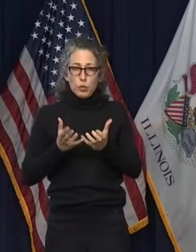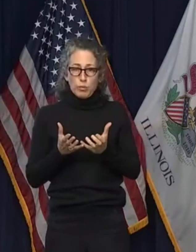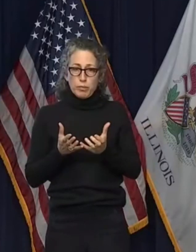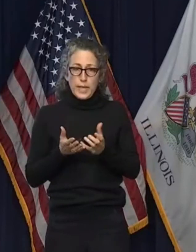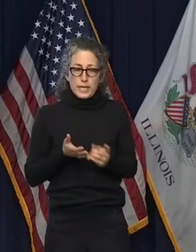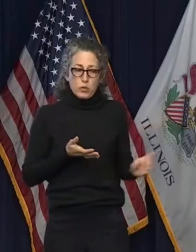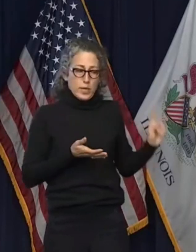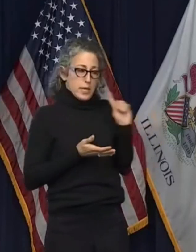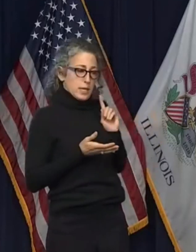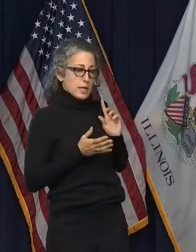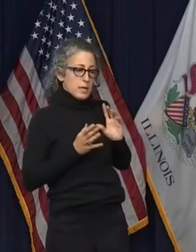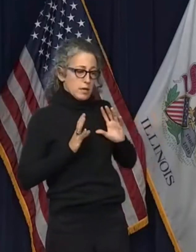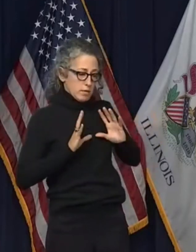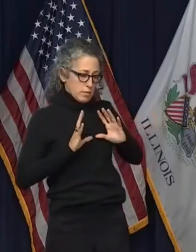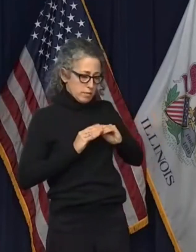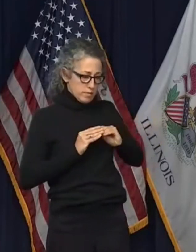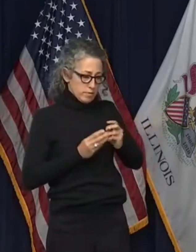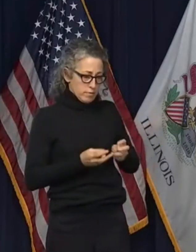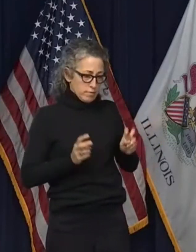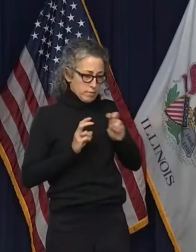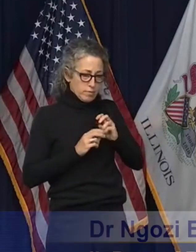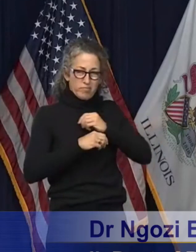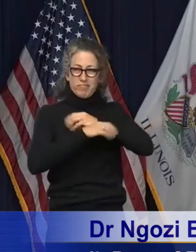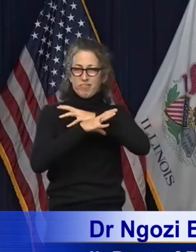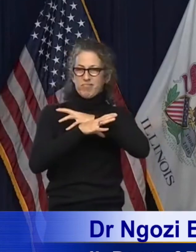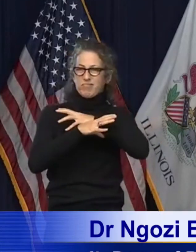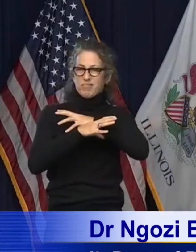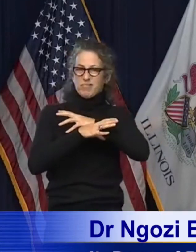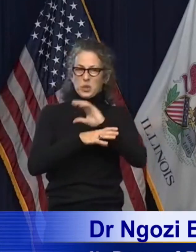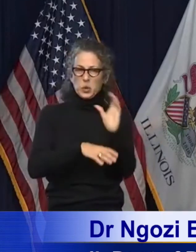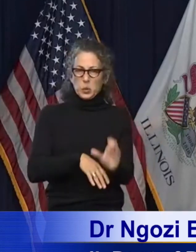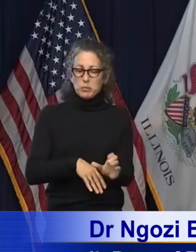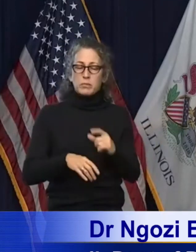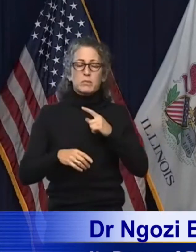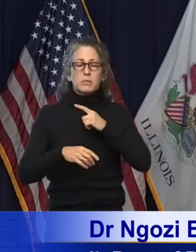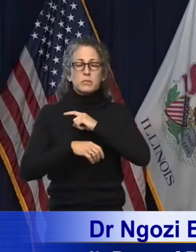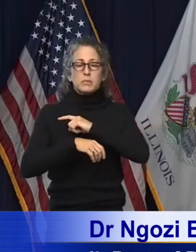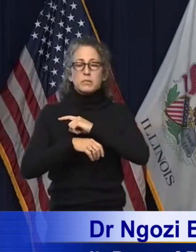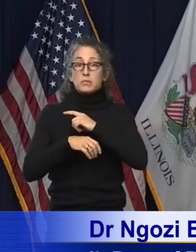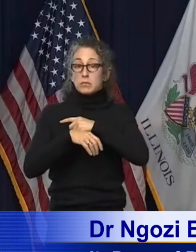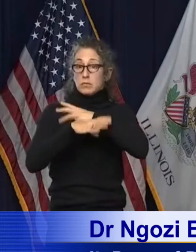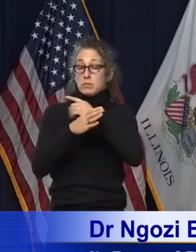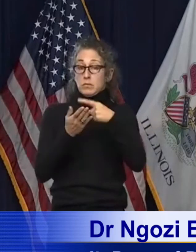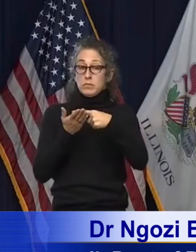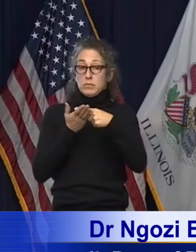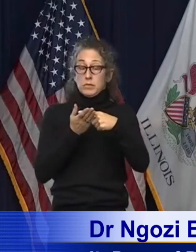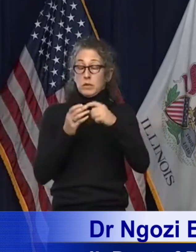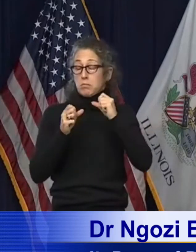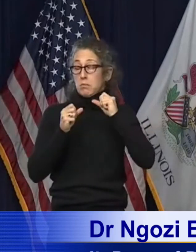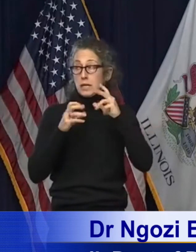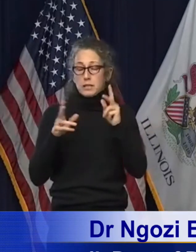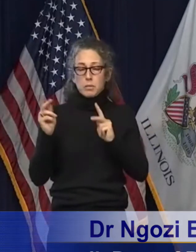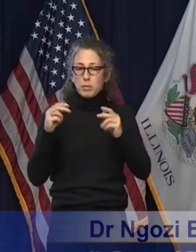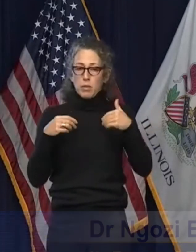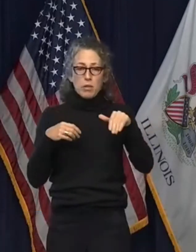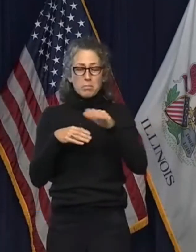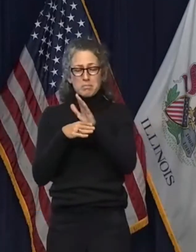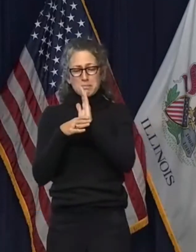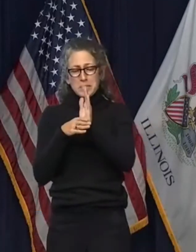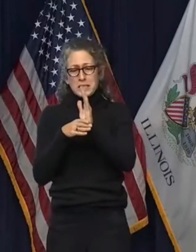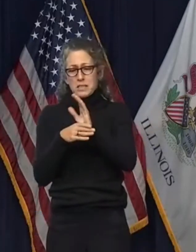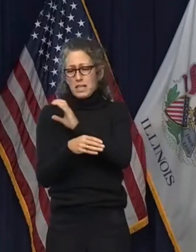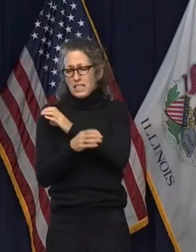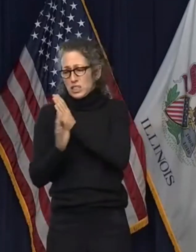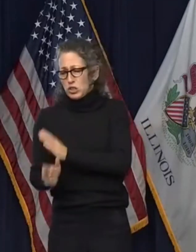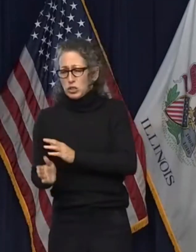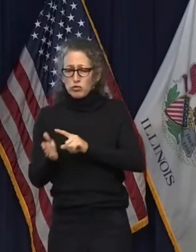talked with some, actually virtually online today, and they are an amazing bunch. As busy as they are, you know, clinicians